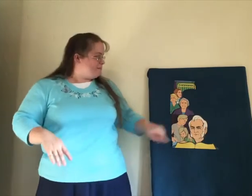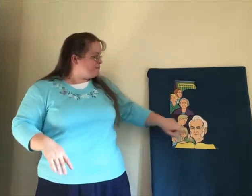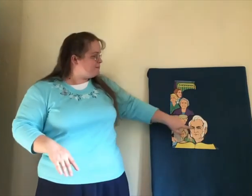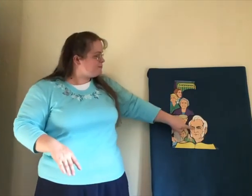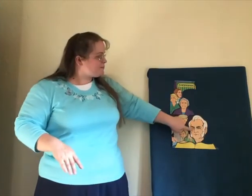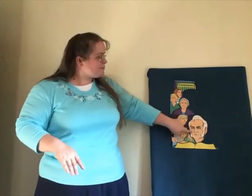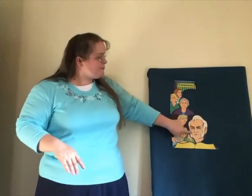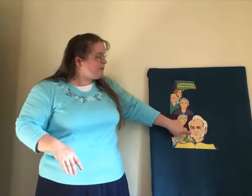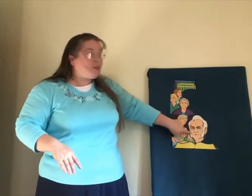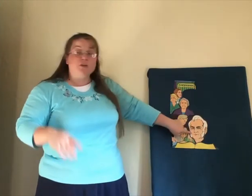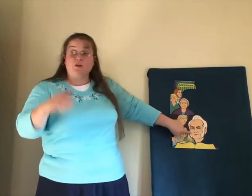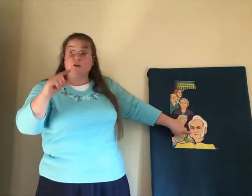children.